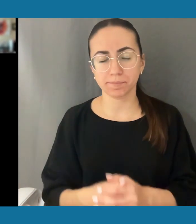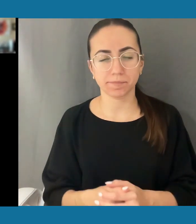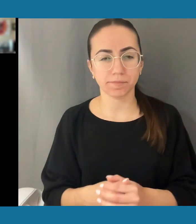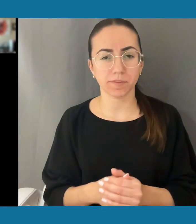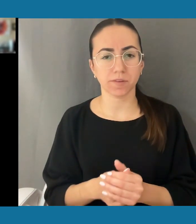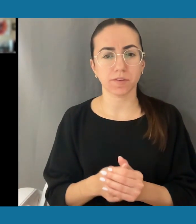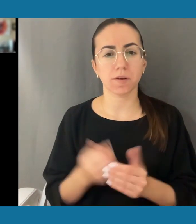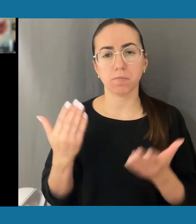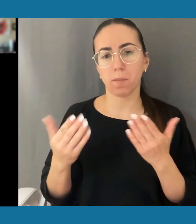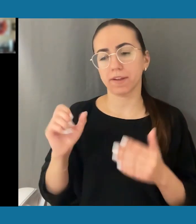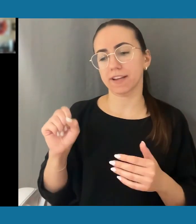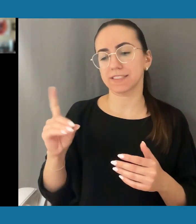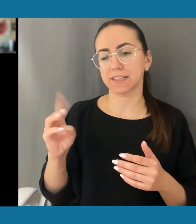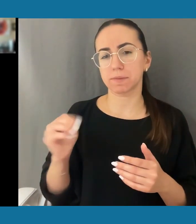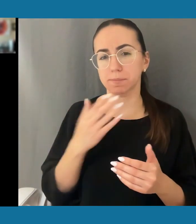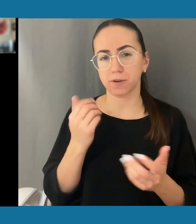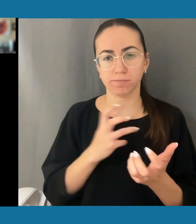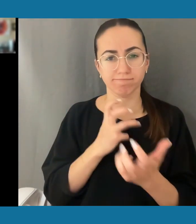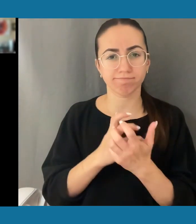be a little more appropriate.